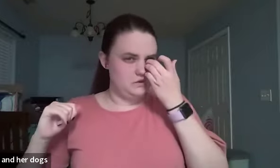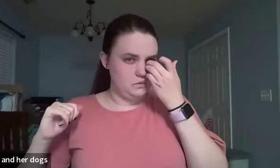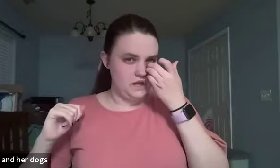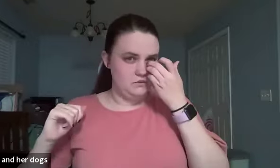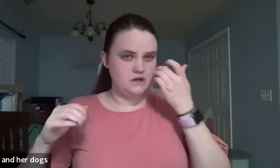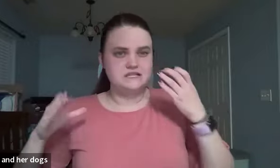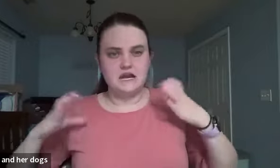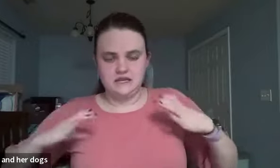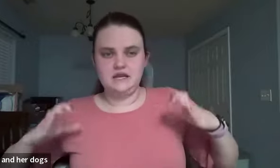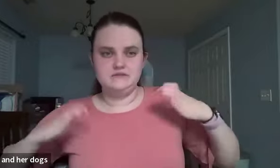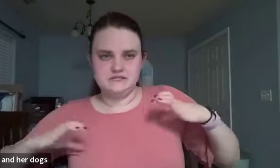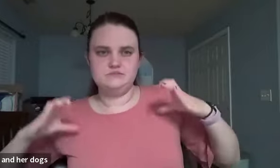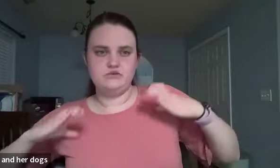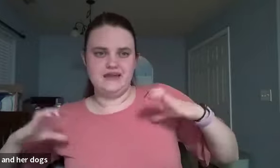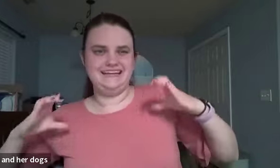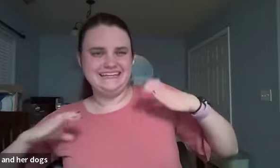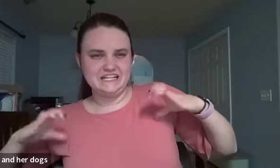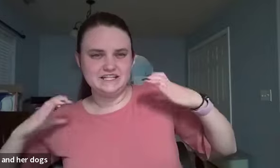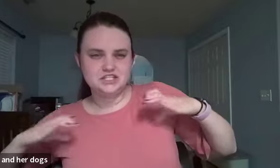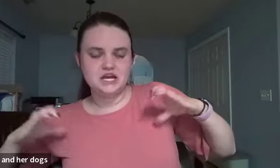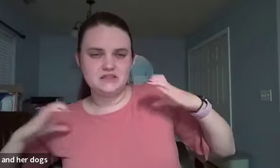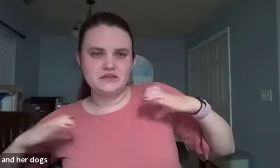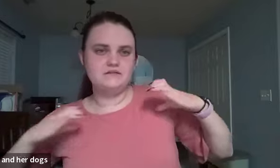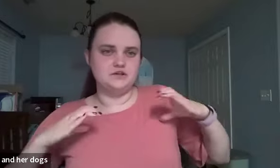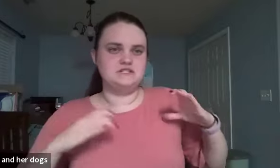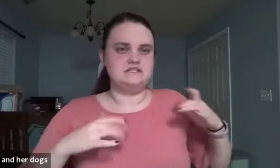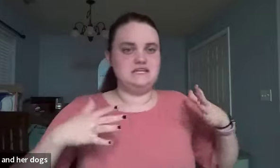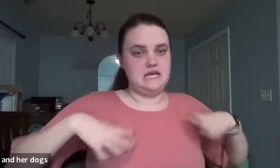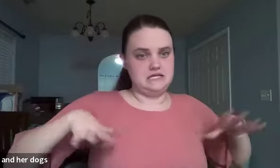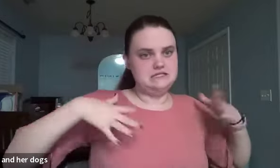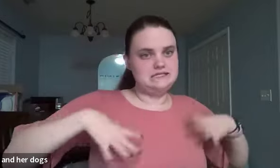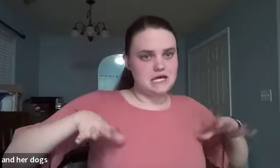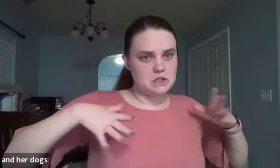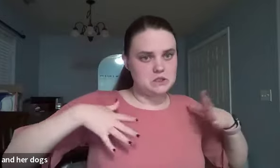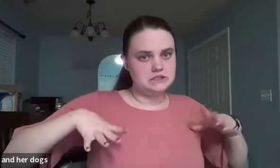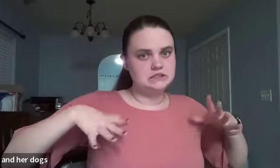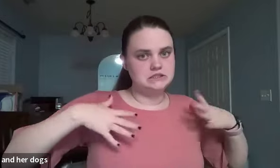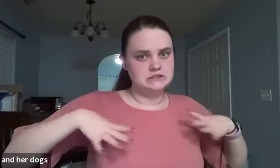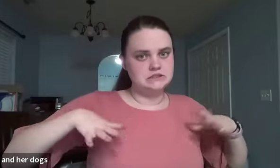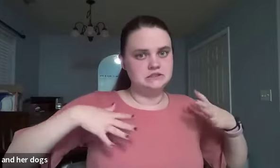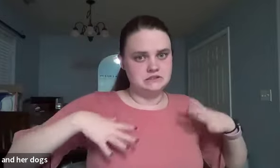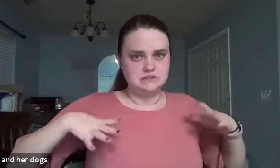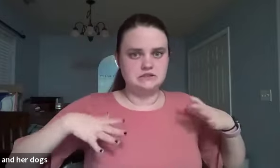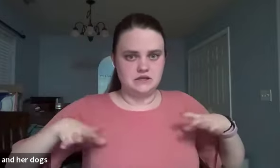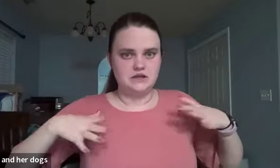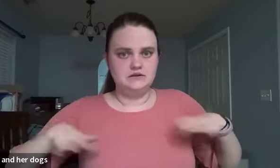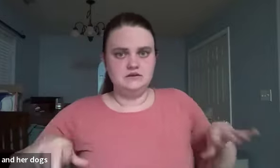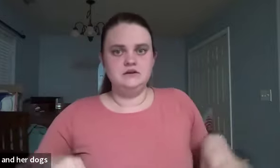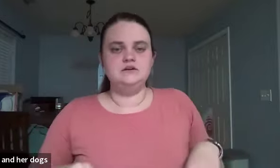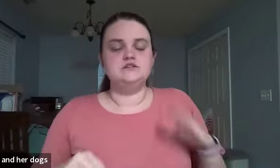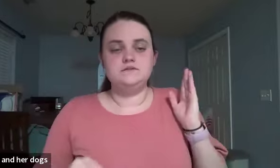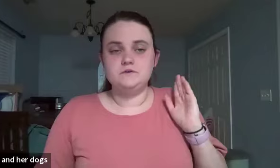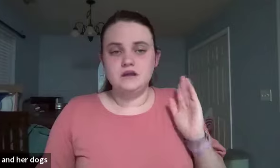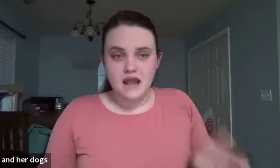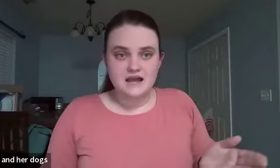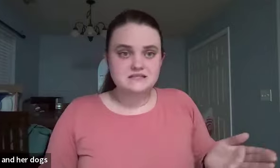Either way works. Again, this is more that English, I think, versus the ASL. Okay. So if you were going to ask